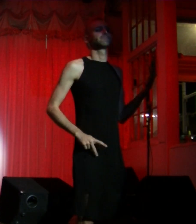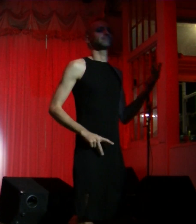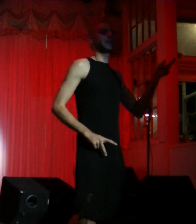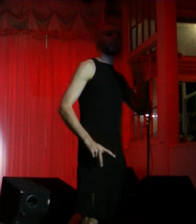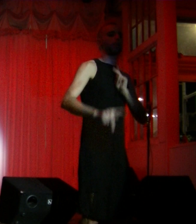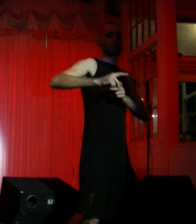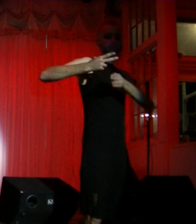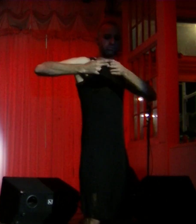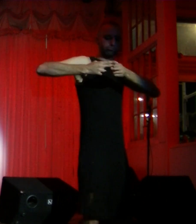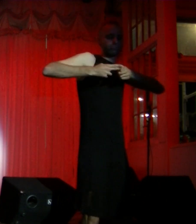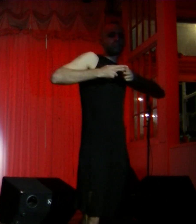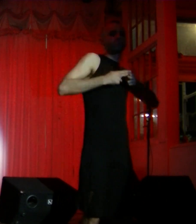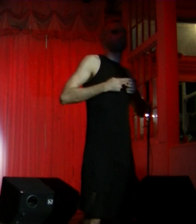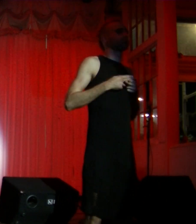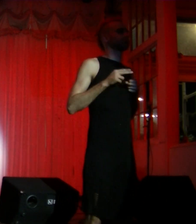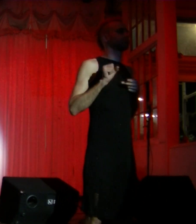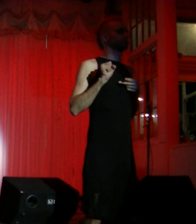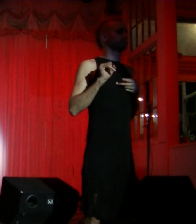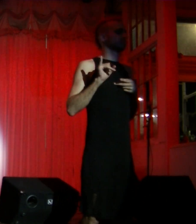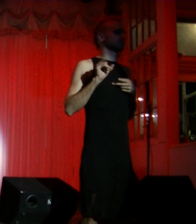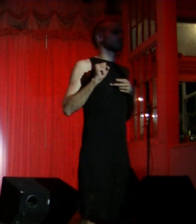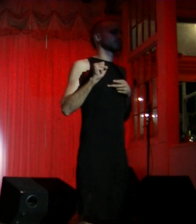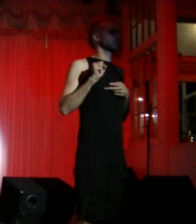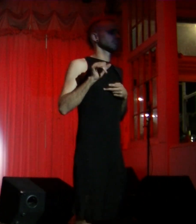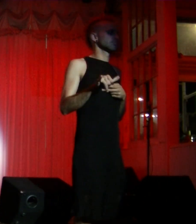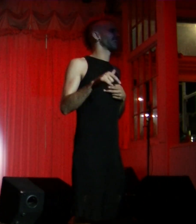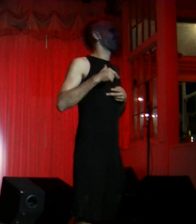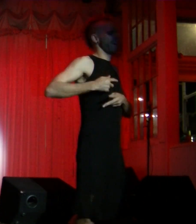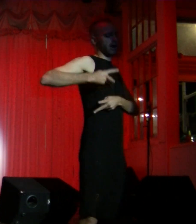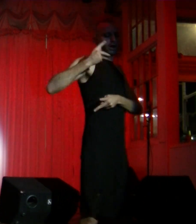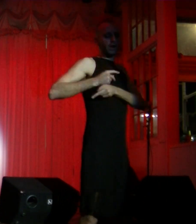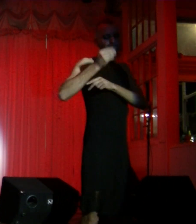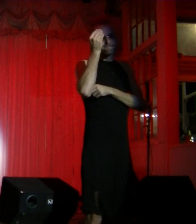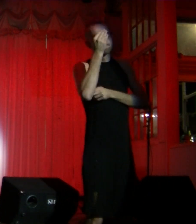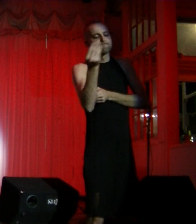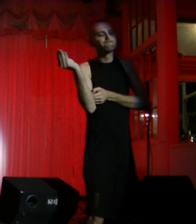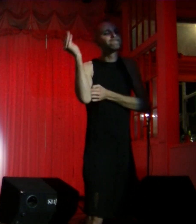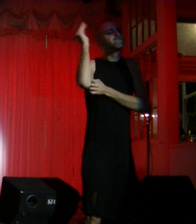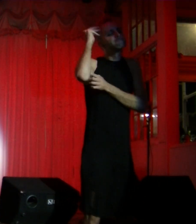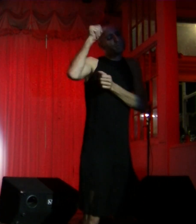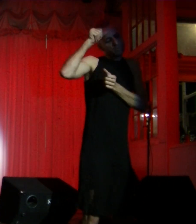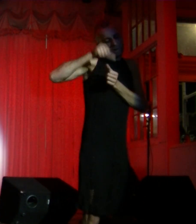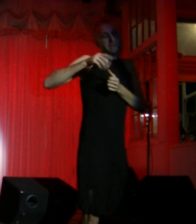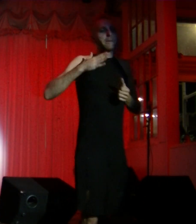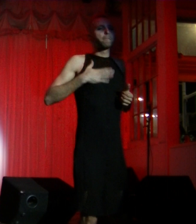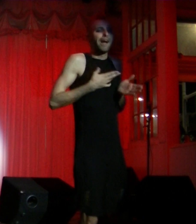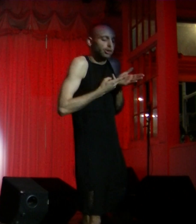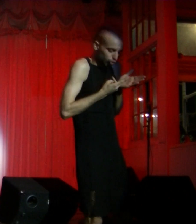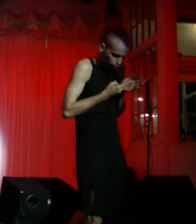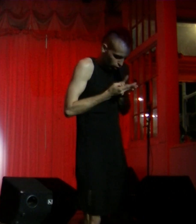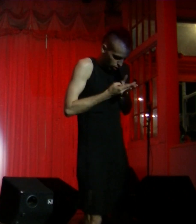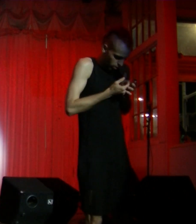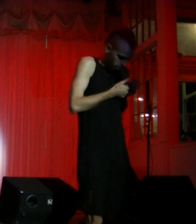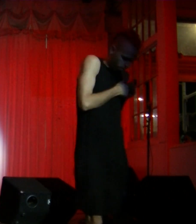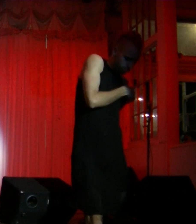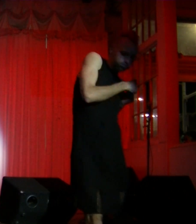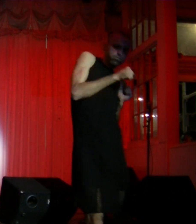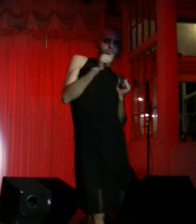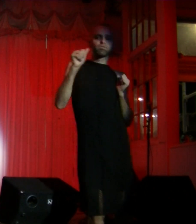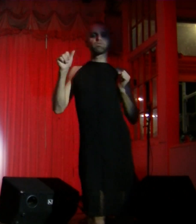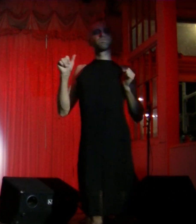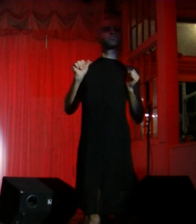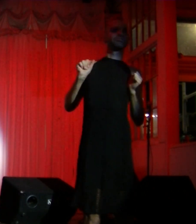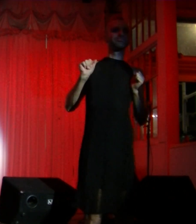call themselves sissies. I keep you with me when I let my truth dance. On